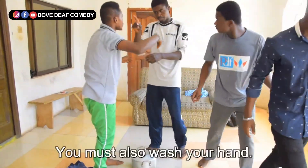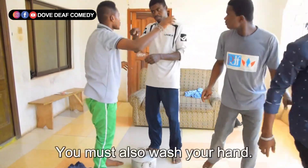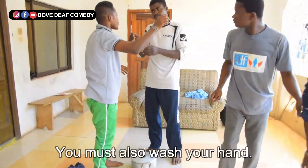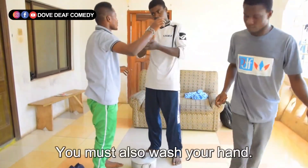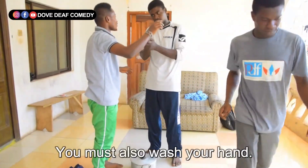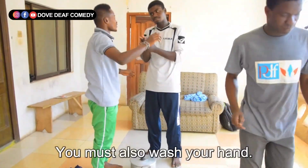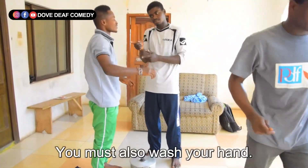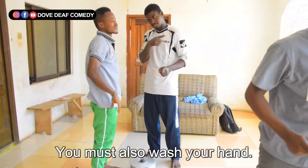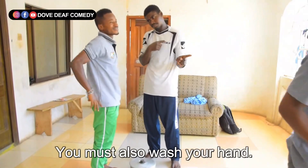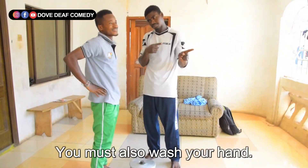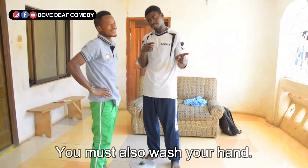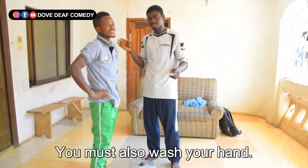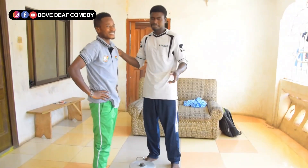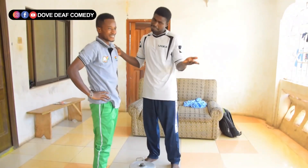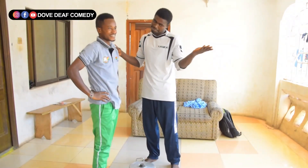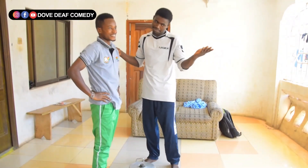You must also wash your hand.